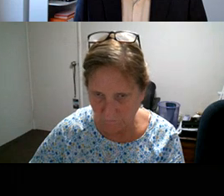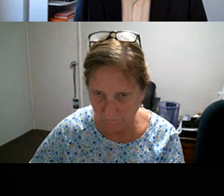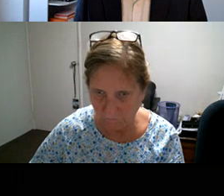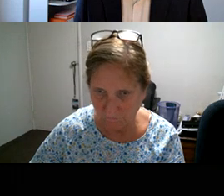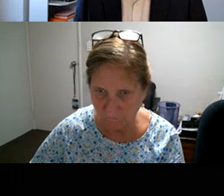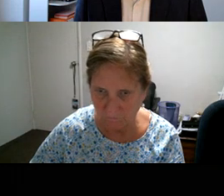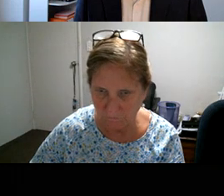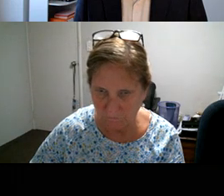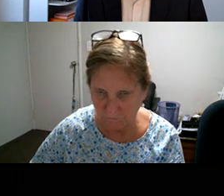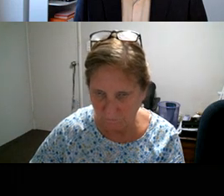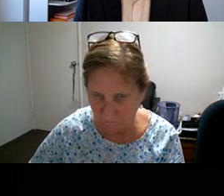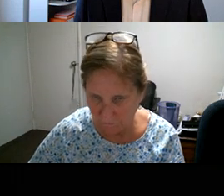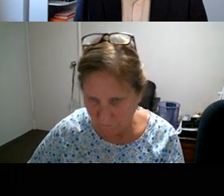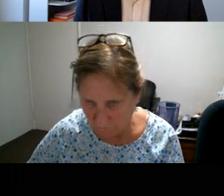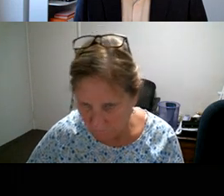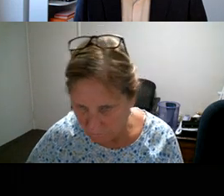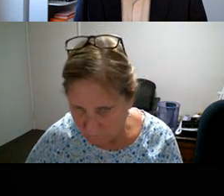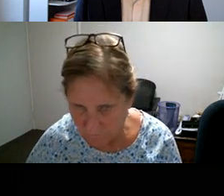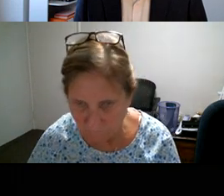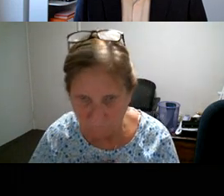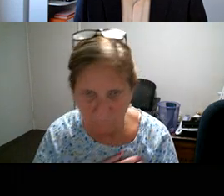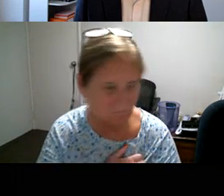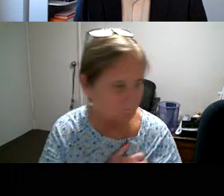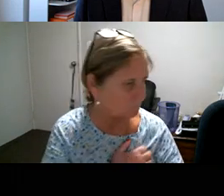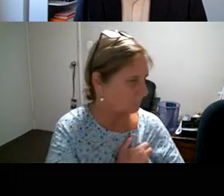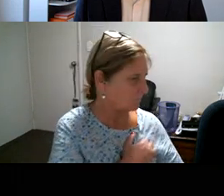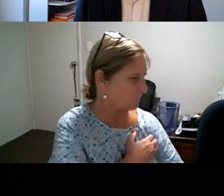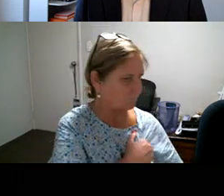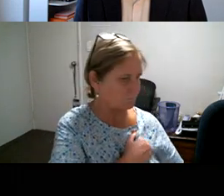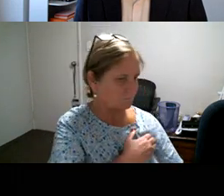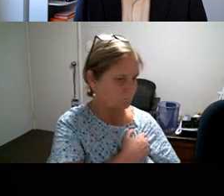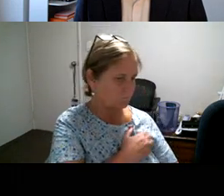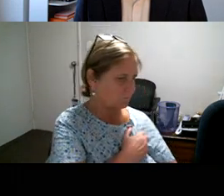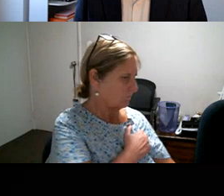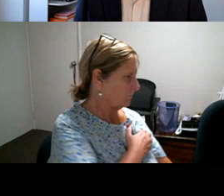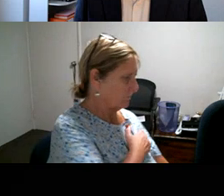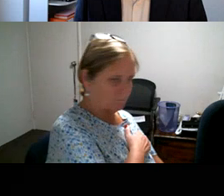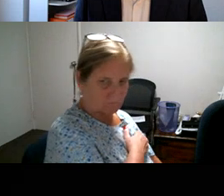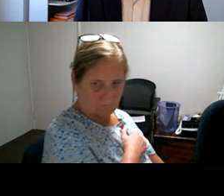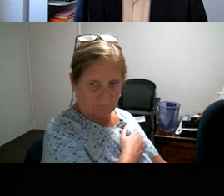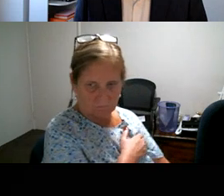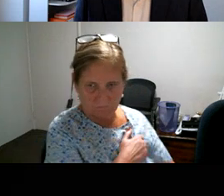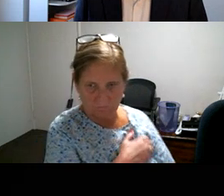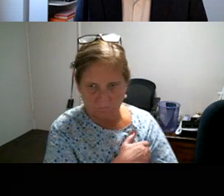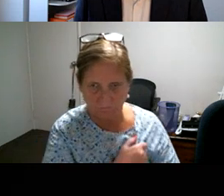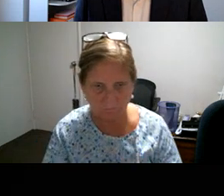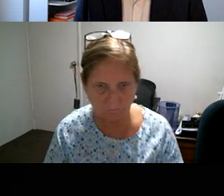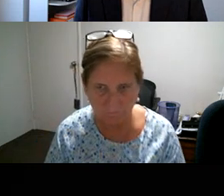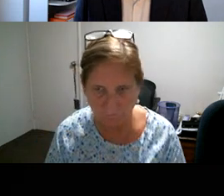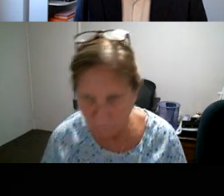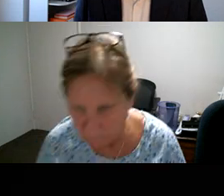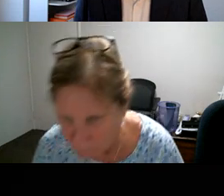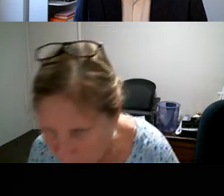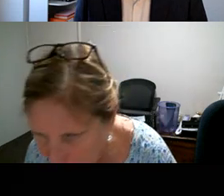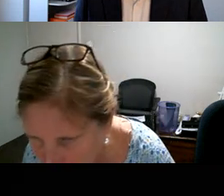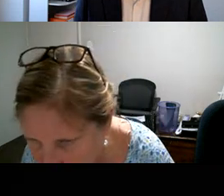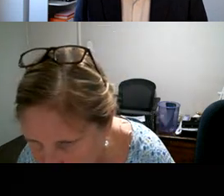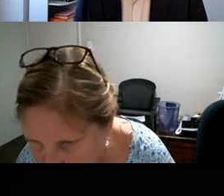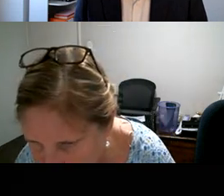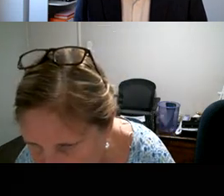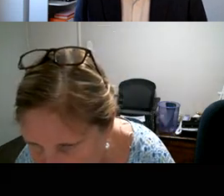and also say it is privileged to meet on their land. I acknowledge the contributions of Aboriginal Australians